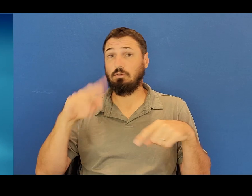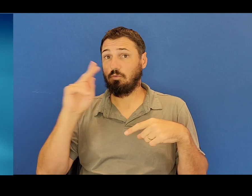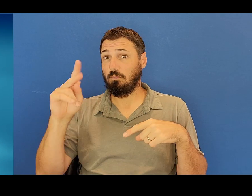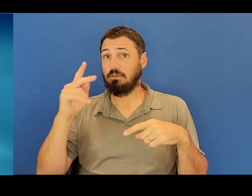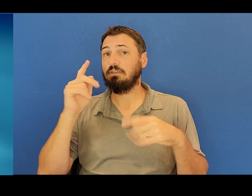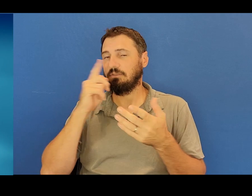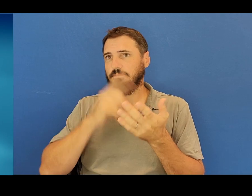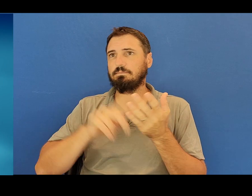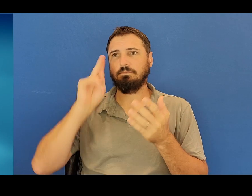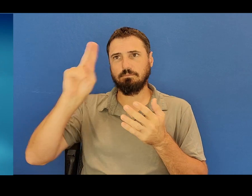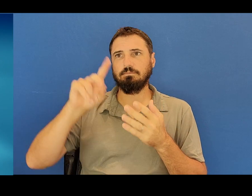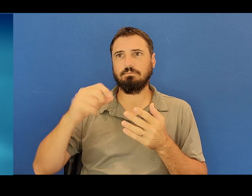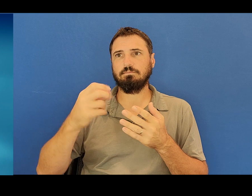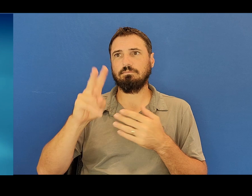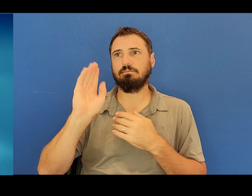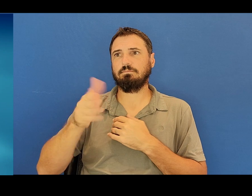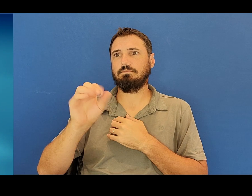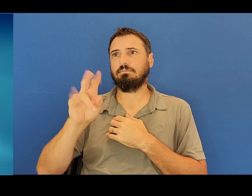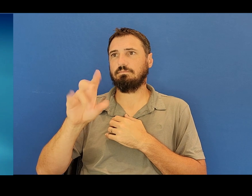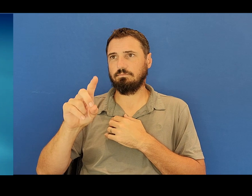visit